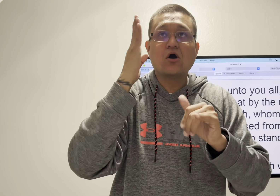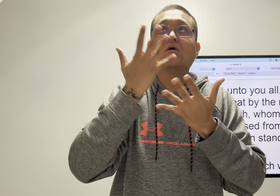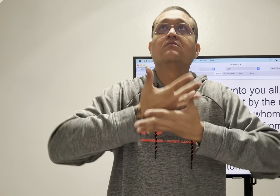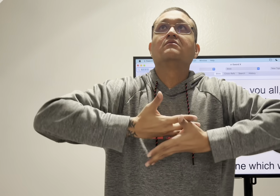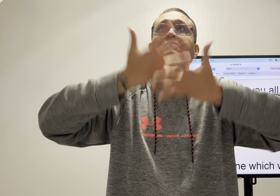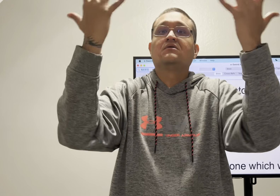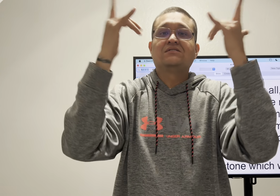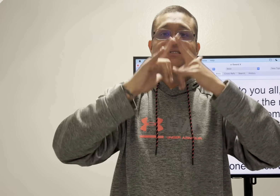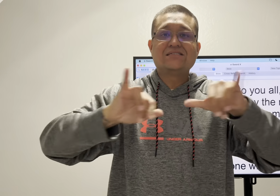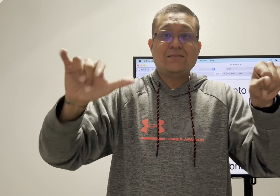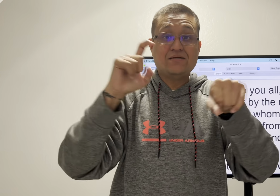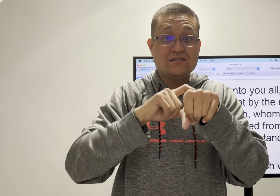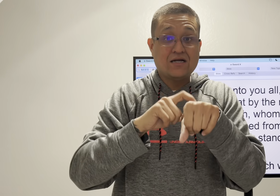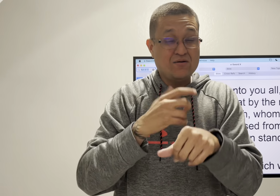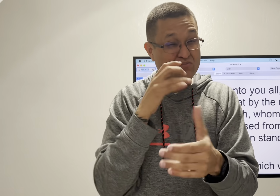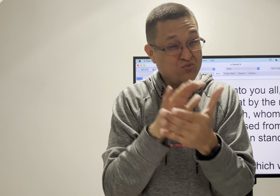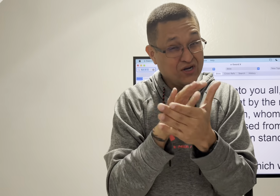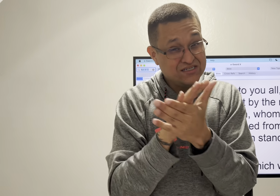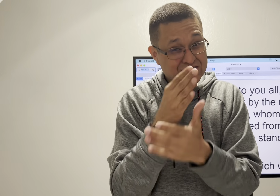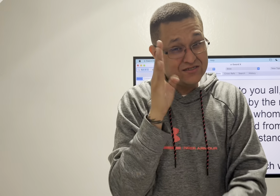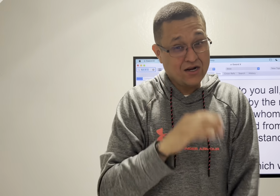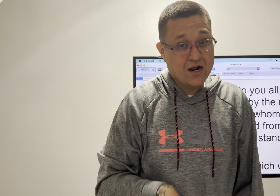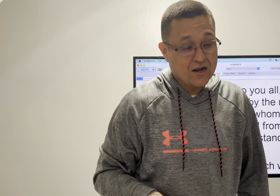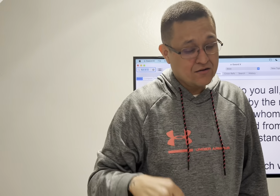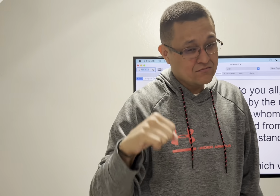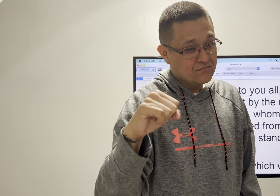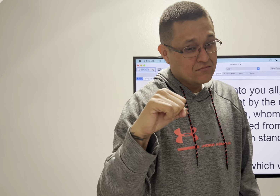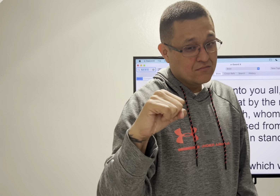Jehovah in the spirit, in the flesh. Praise God.